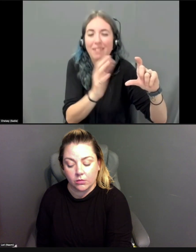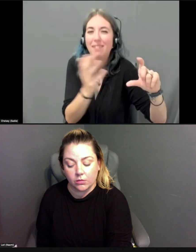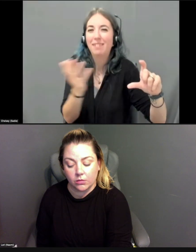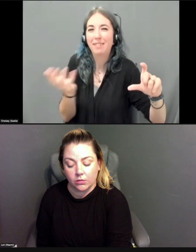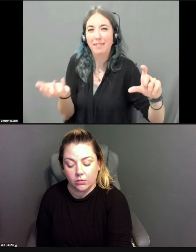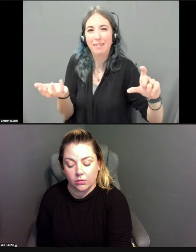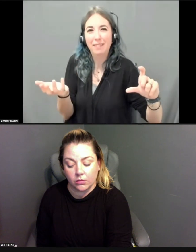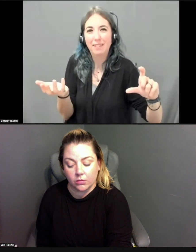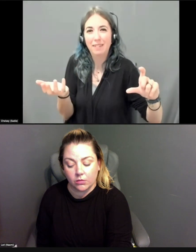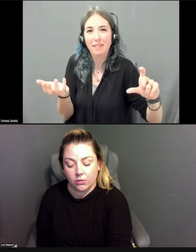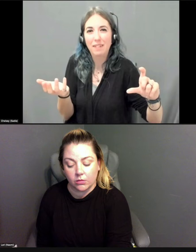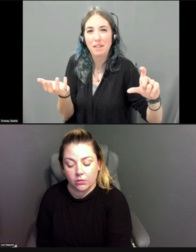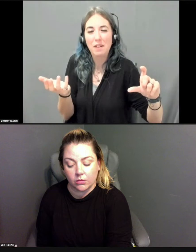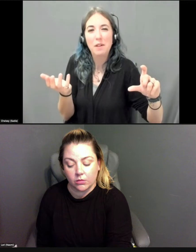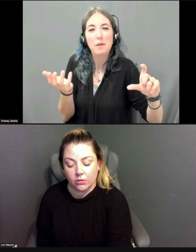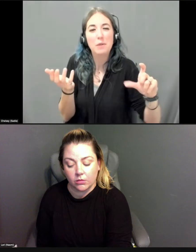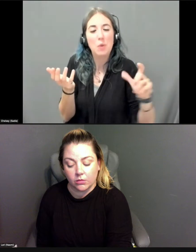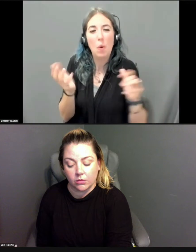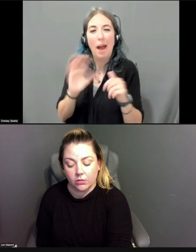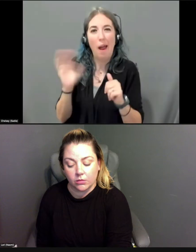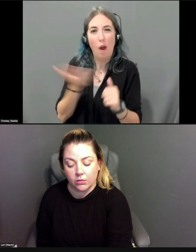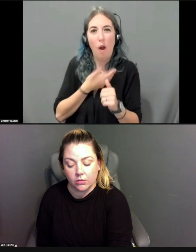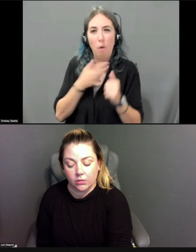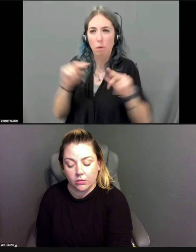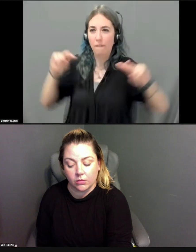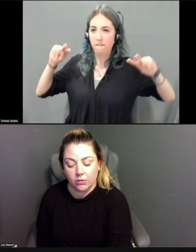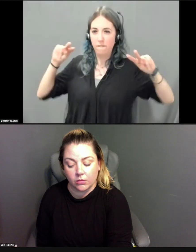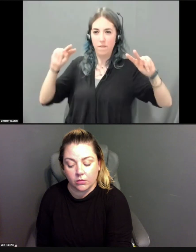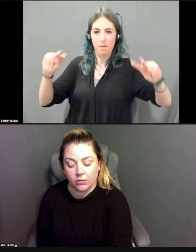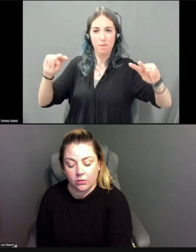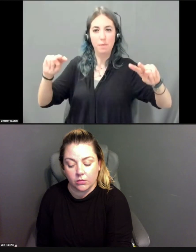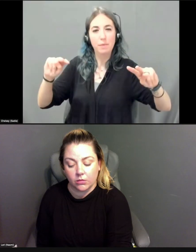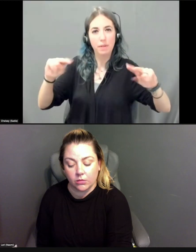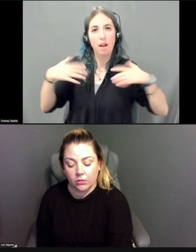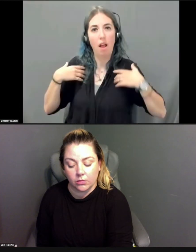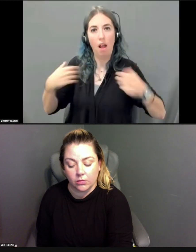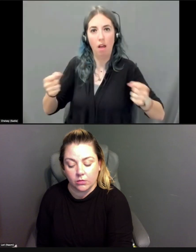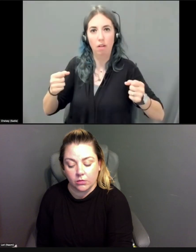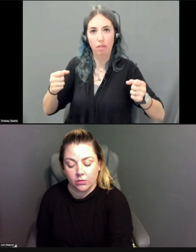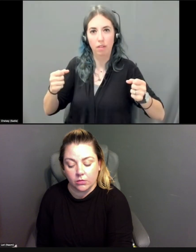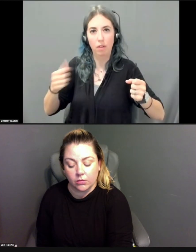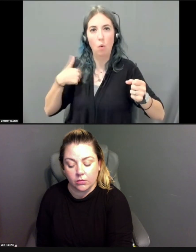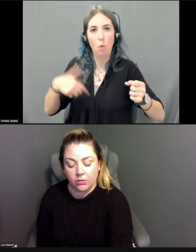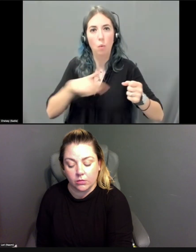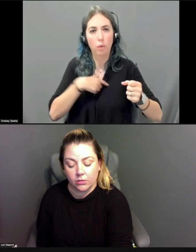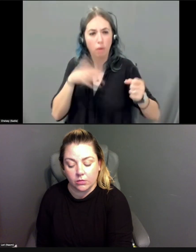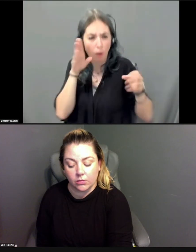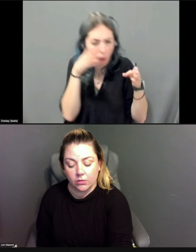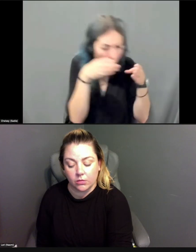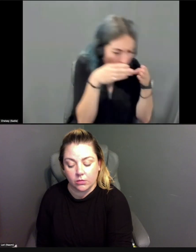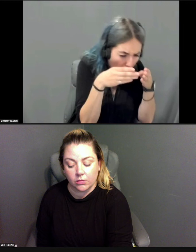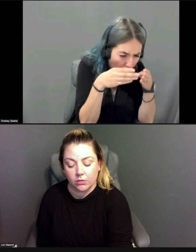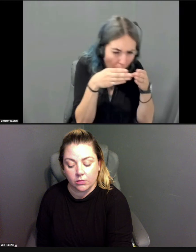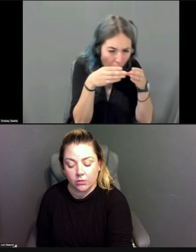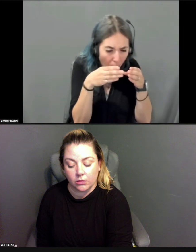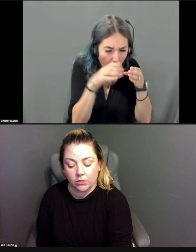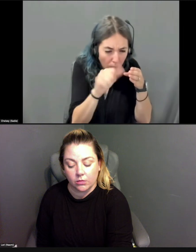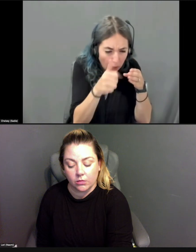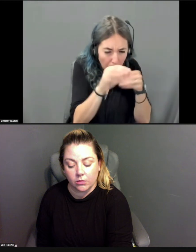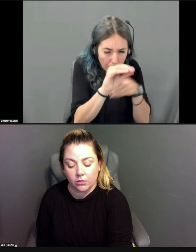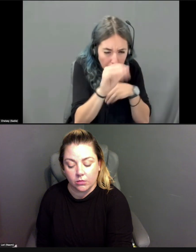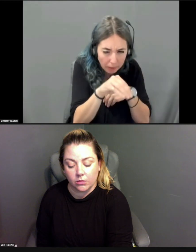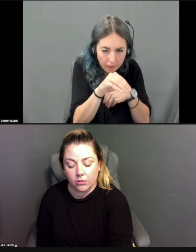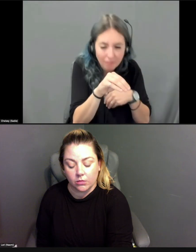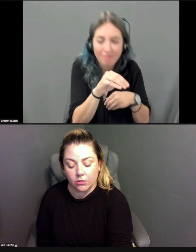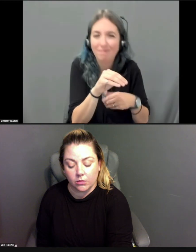view health from a personal responsibility standpoint instead of looking at all of